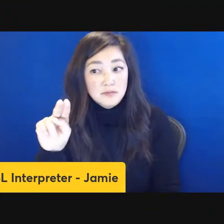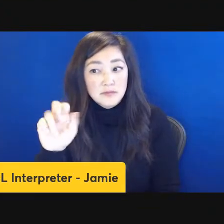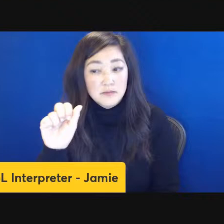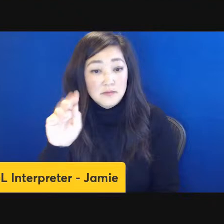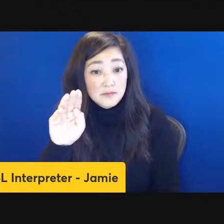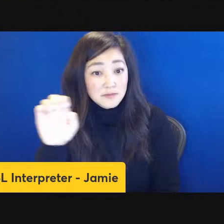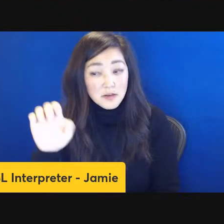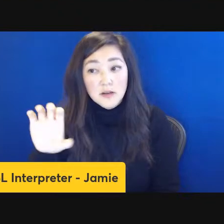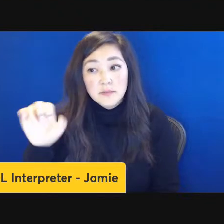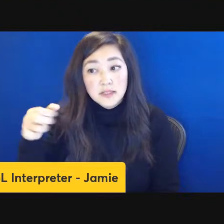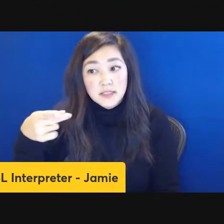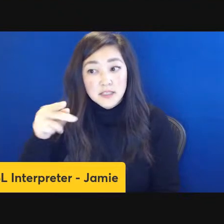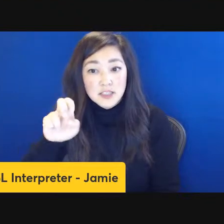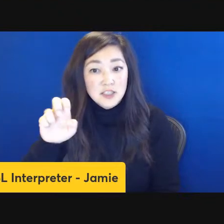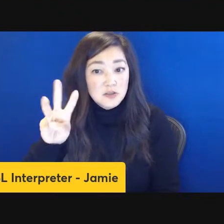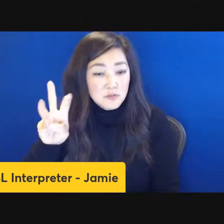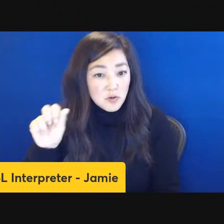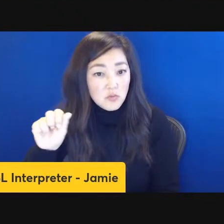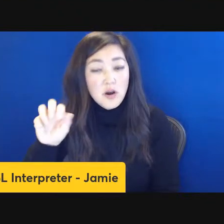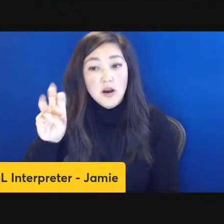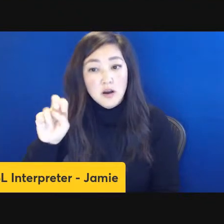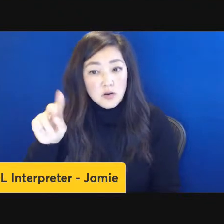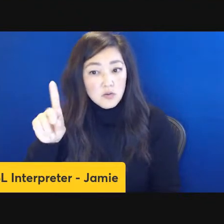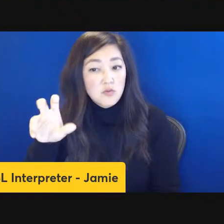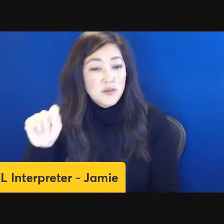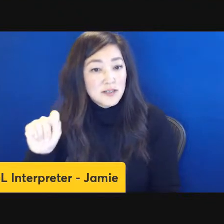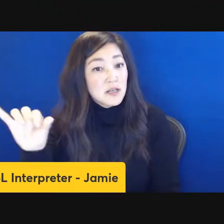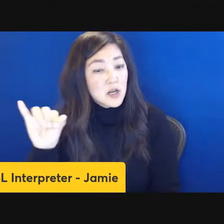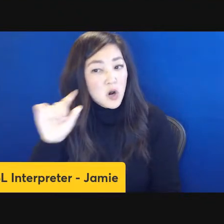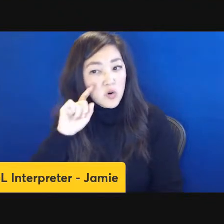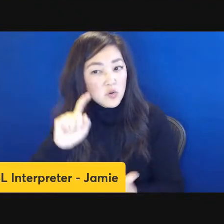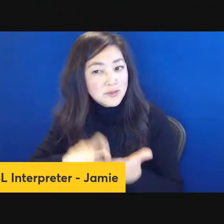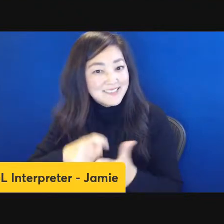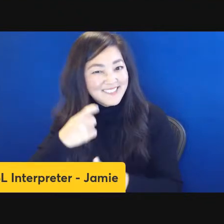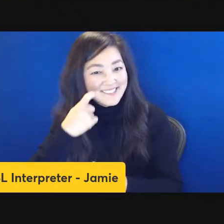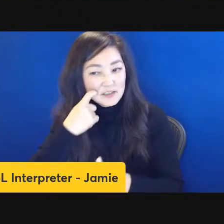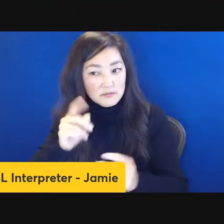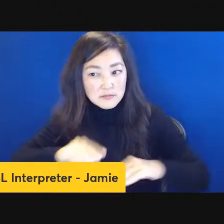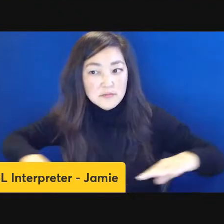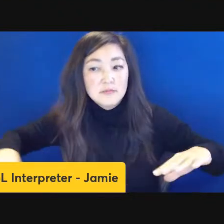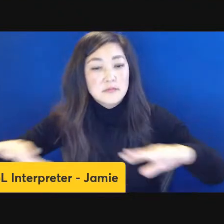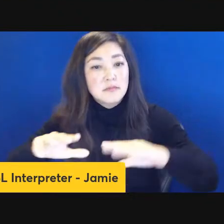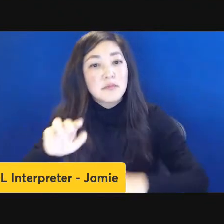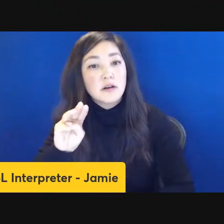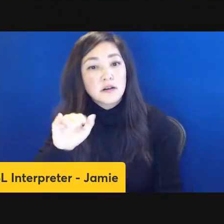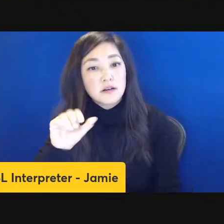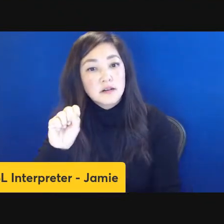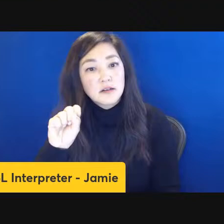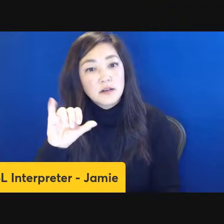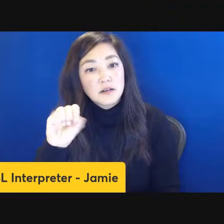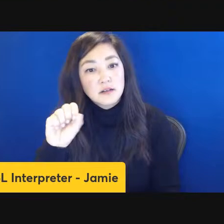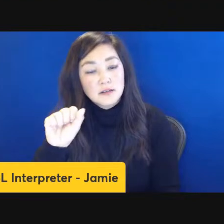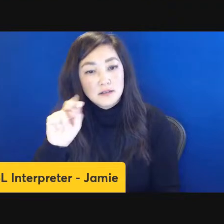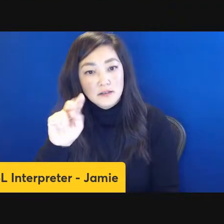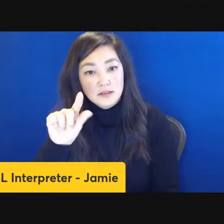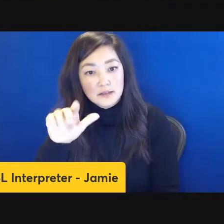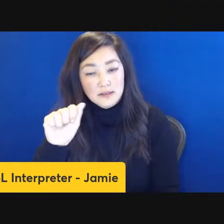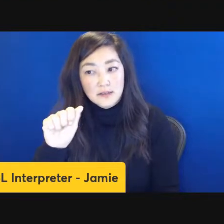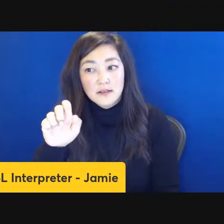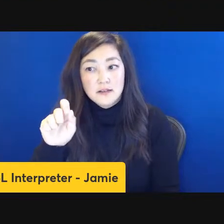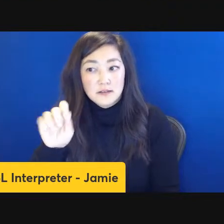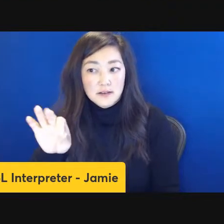Chippewa, Wendat, and recognized most recently as the territory of the Mississaugas of the First